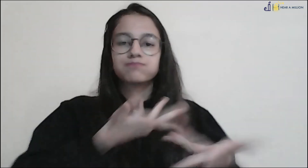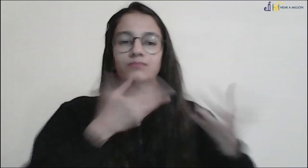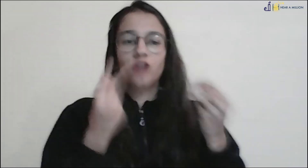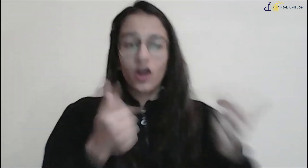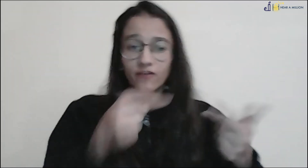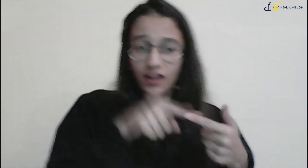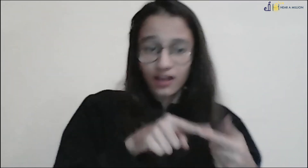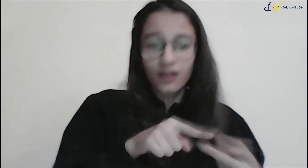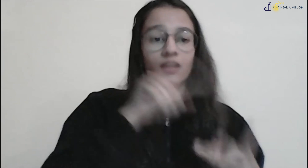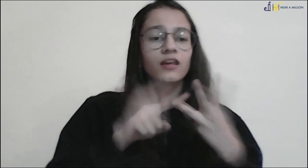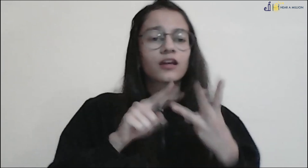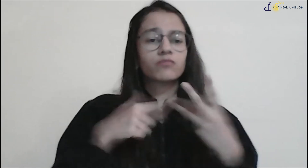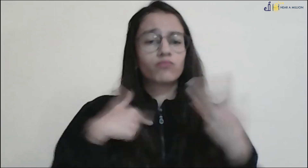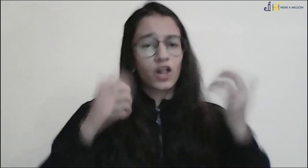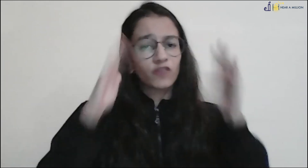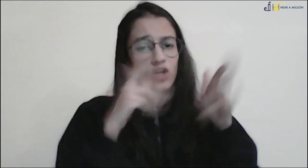places.